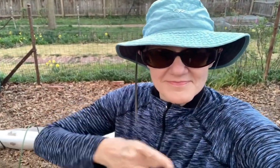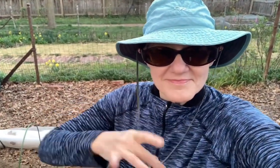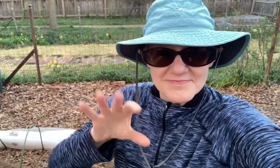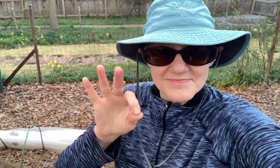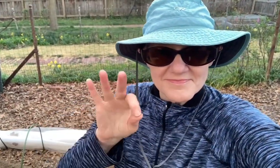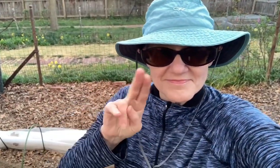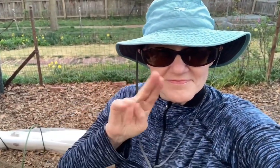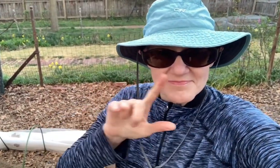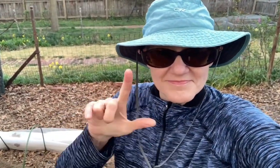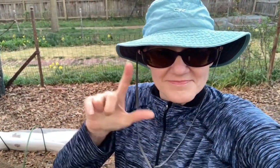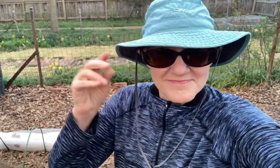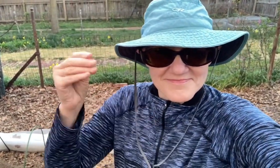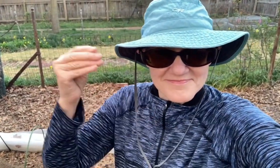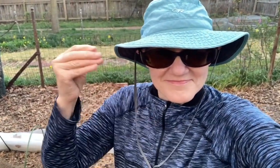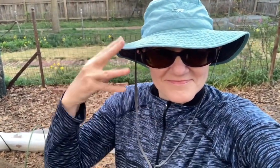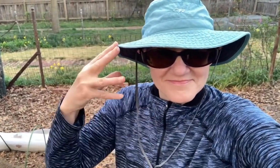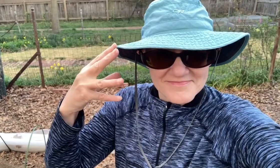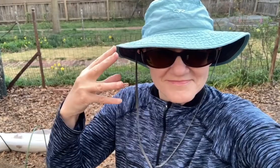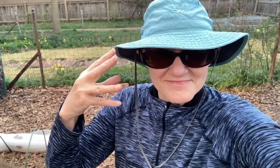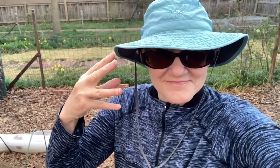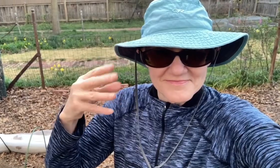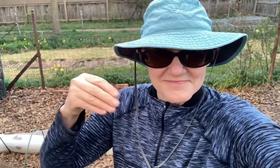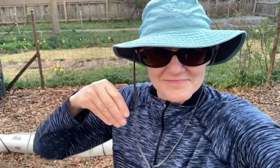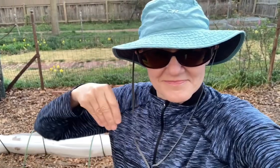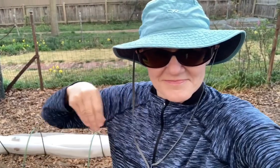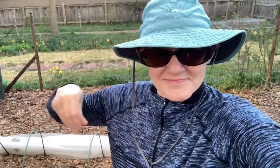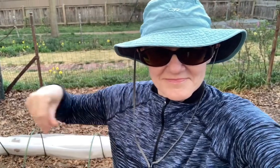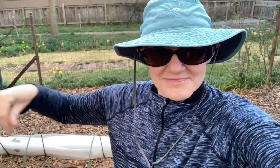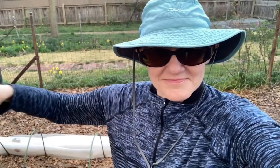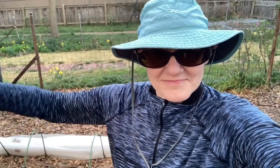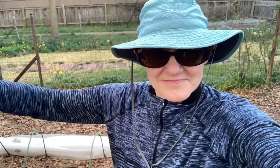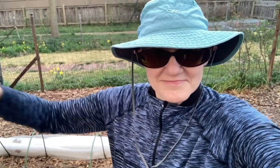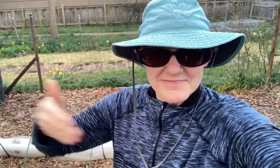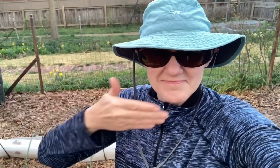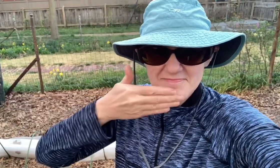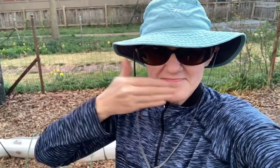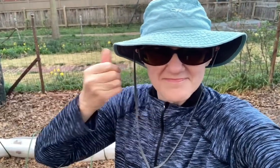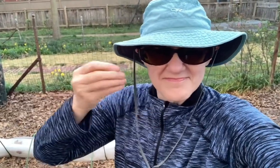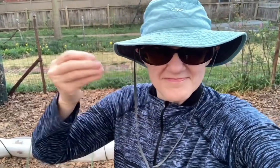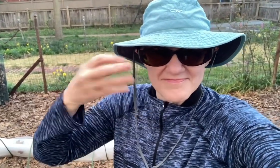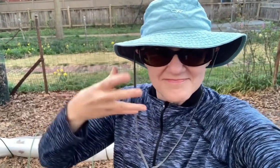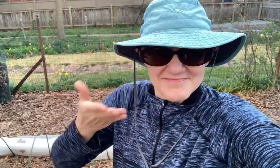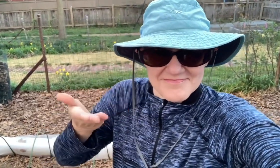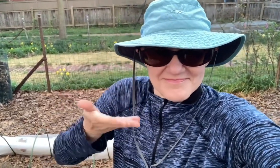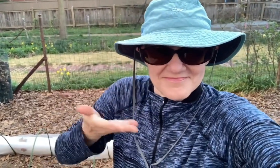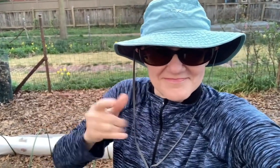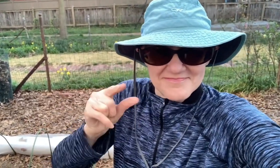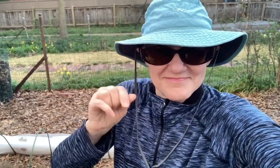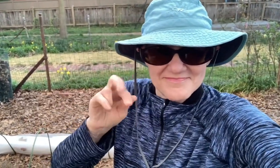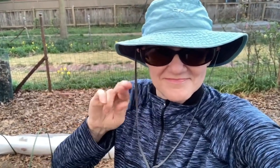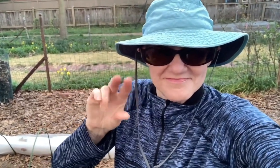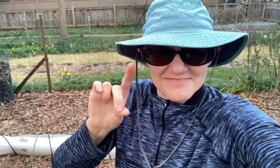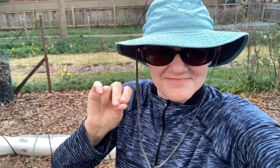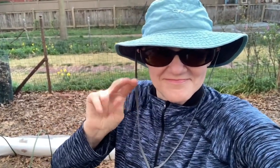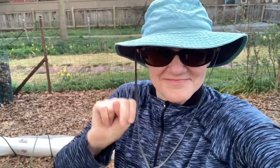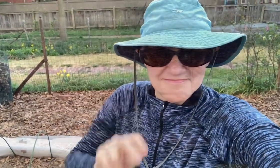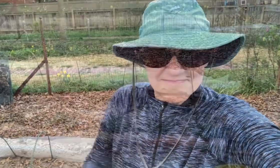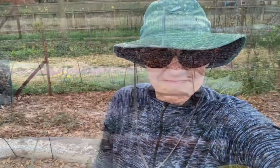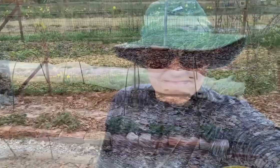Onions like full sun. So we're going to plant them along this side of the garden. We get the best sun right